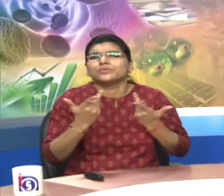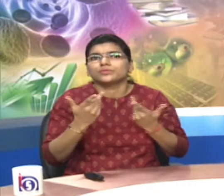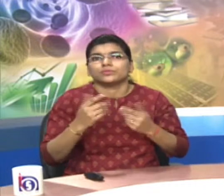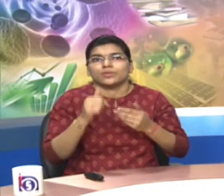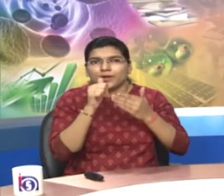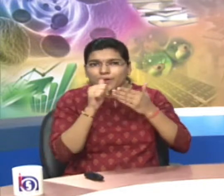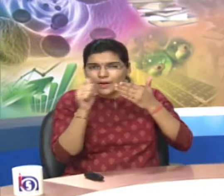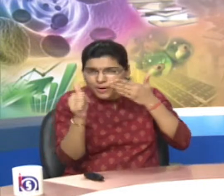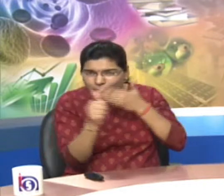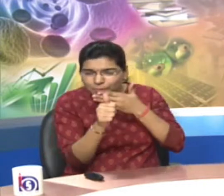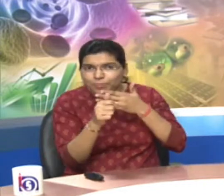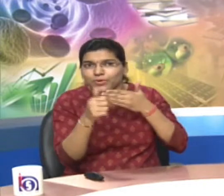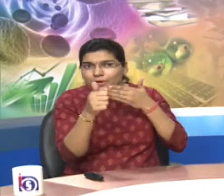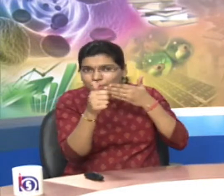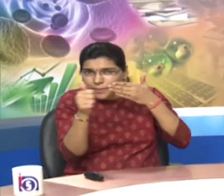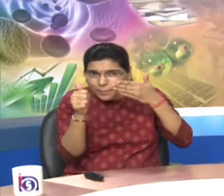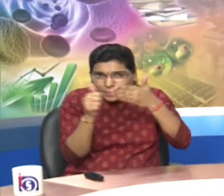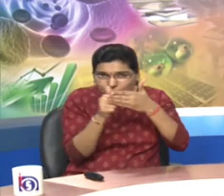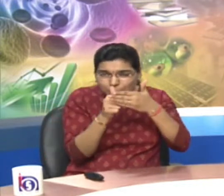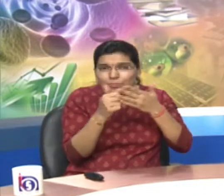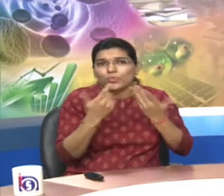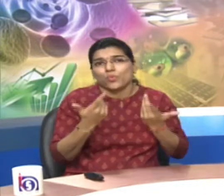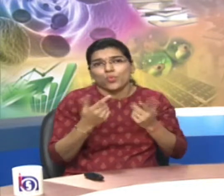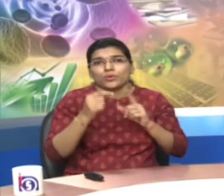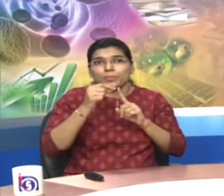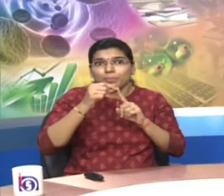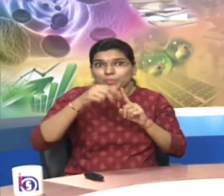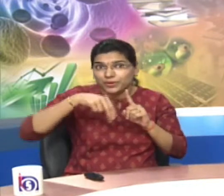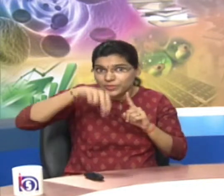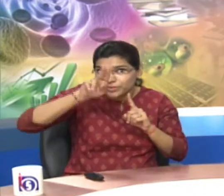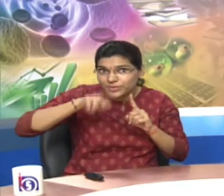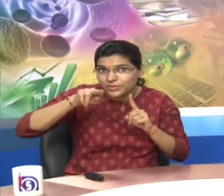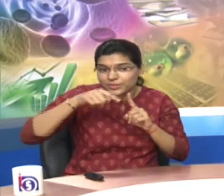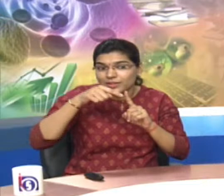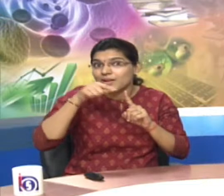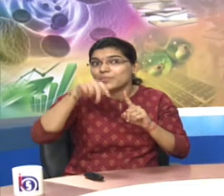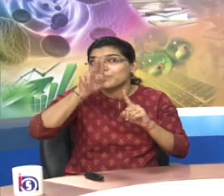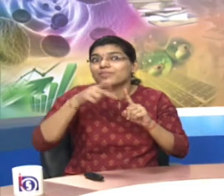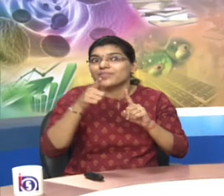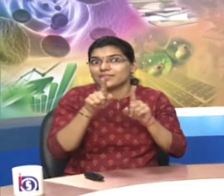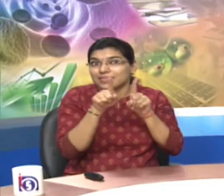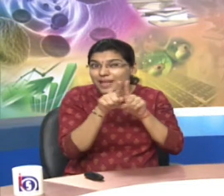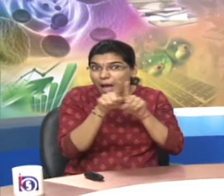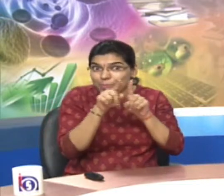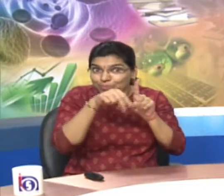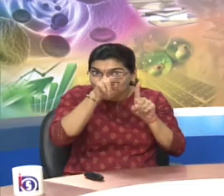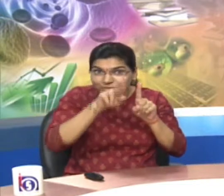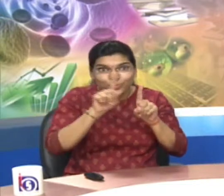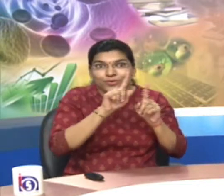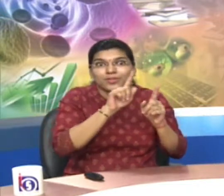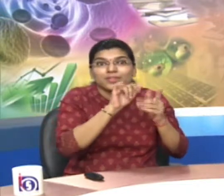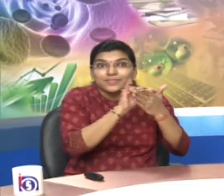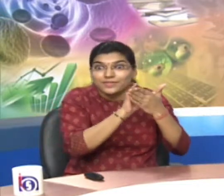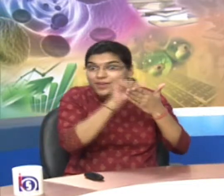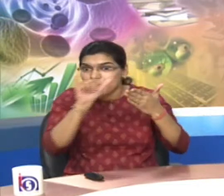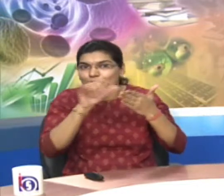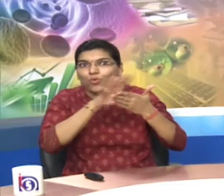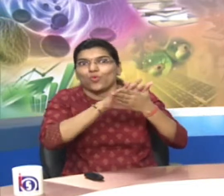I explained you about the hide, unhide and the format painter. It